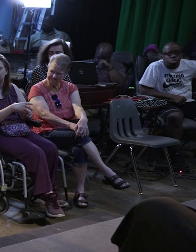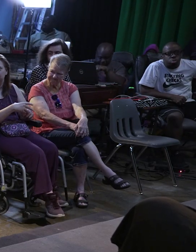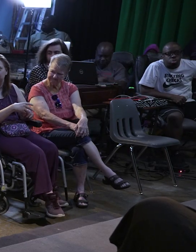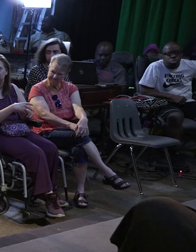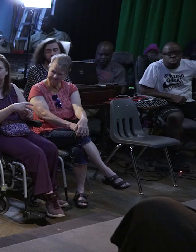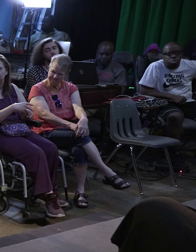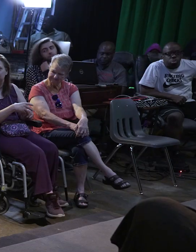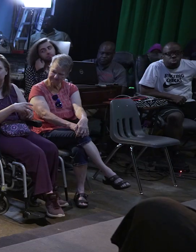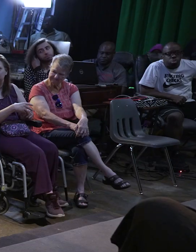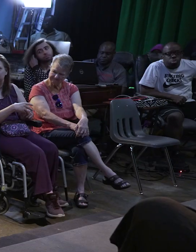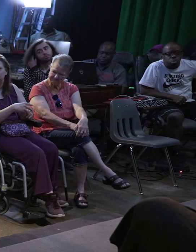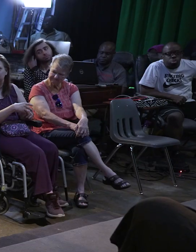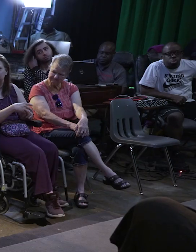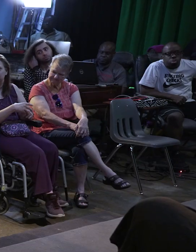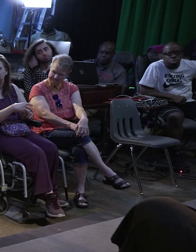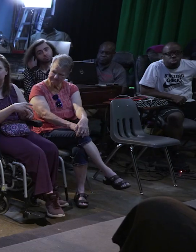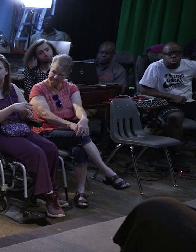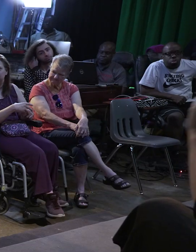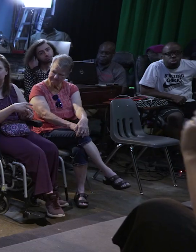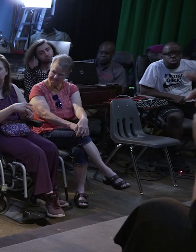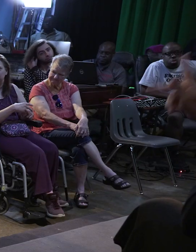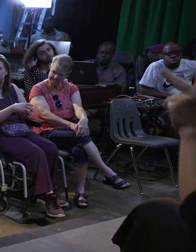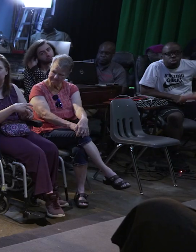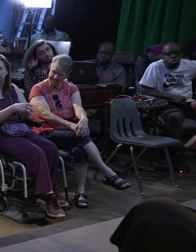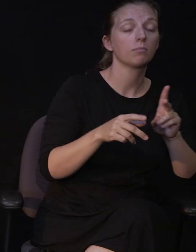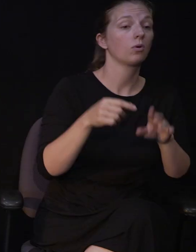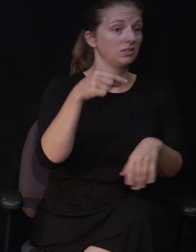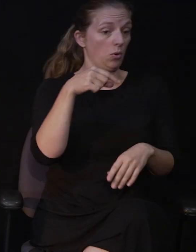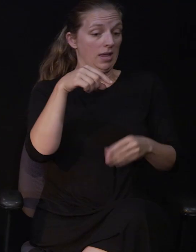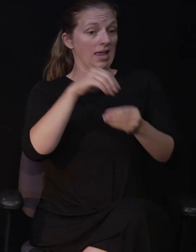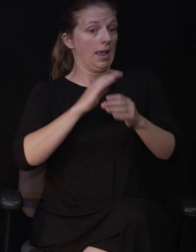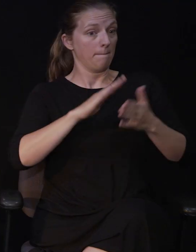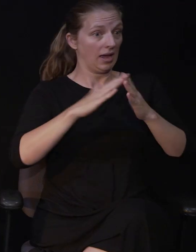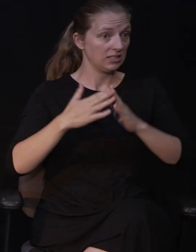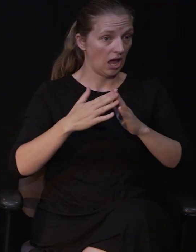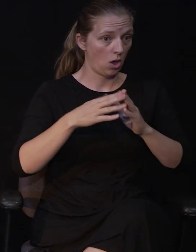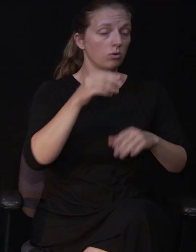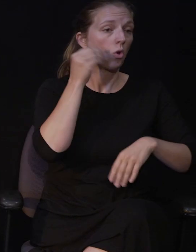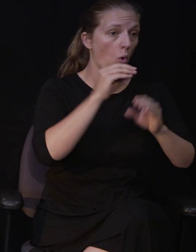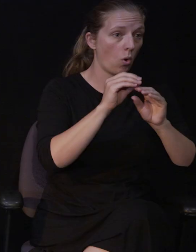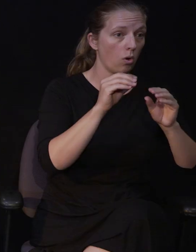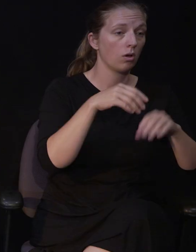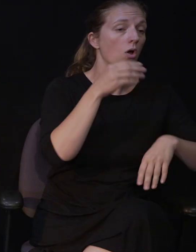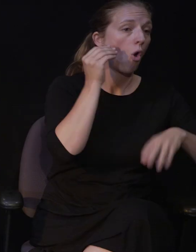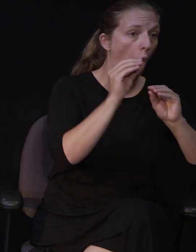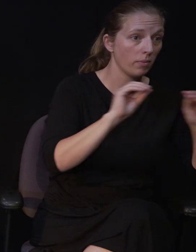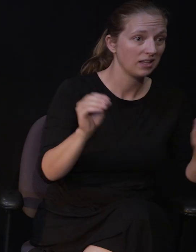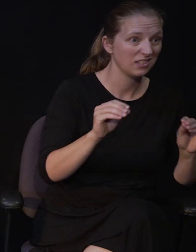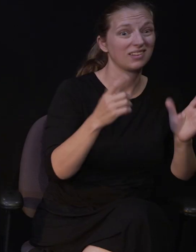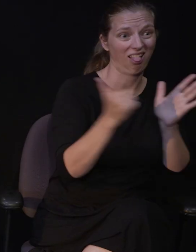that place that made homelessness illegal. Oh my God, I'm gonna learn all about that.